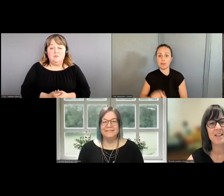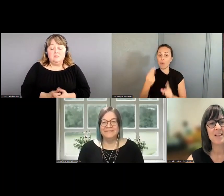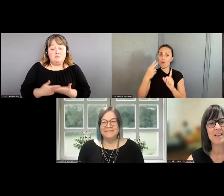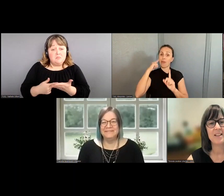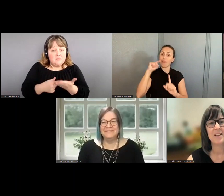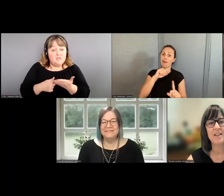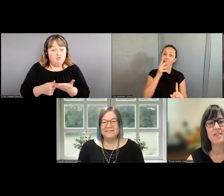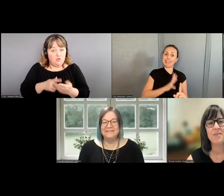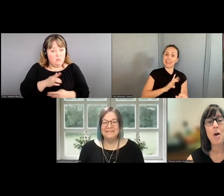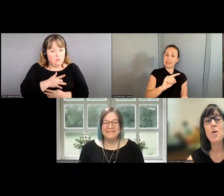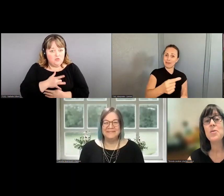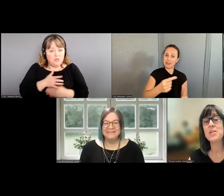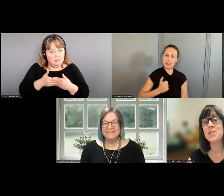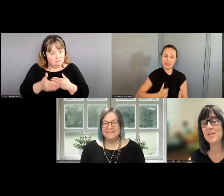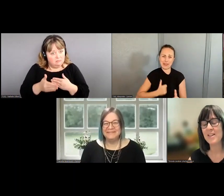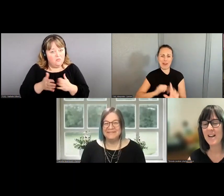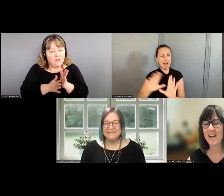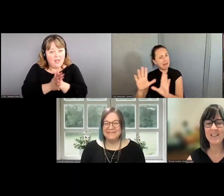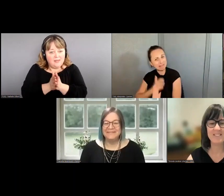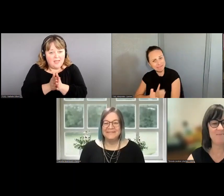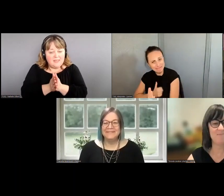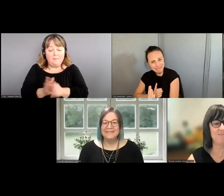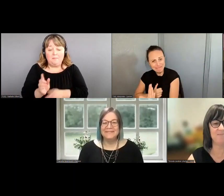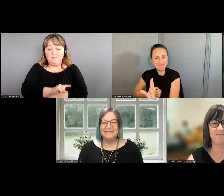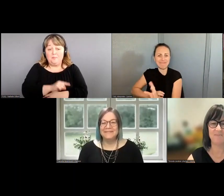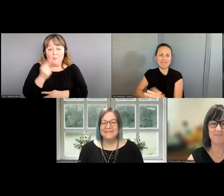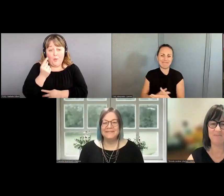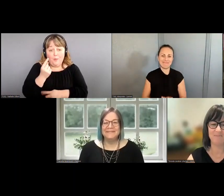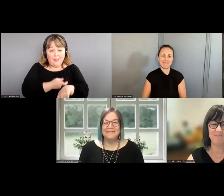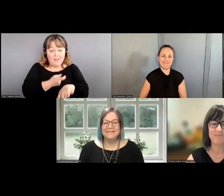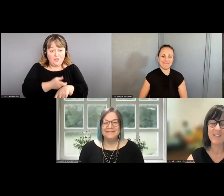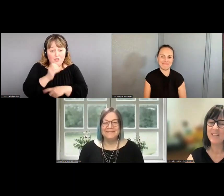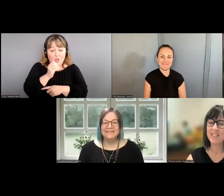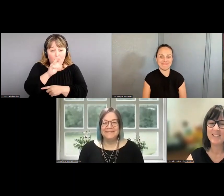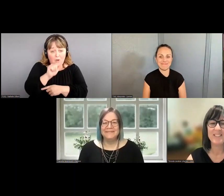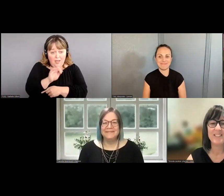ladies first. Sorry. Oh, sorry.